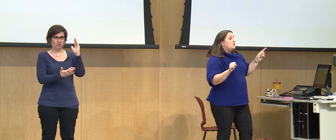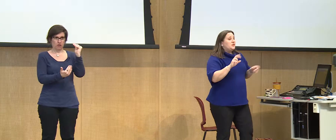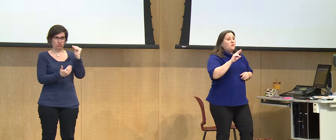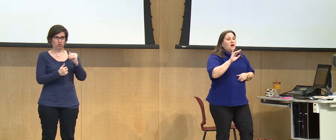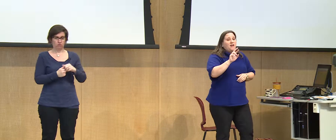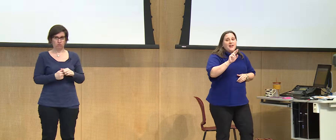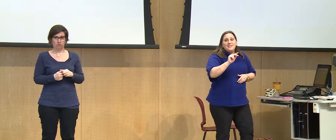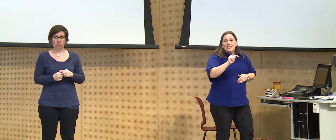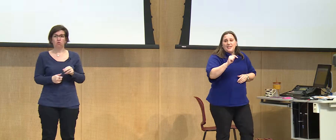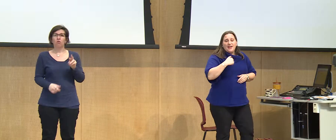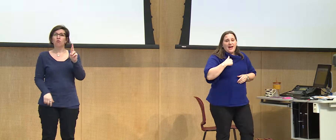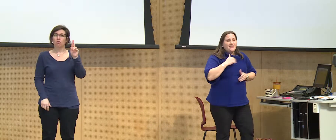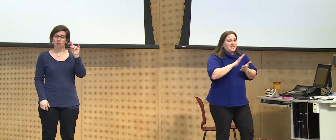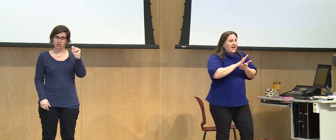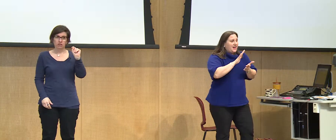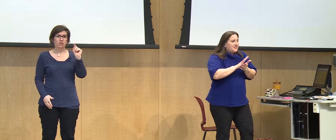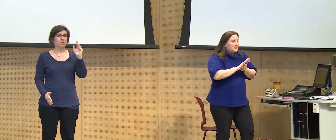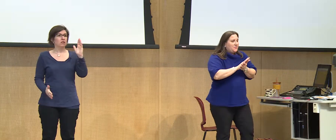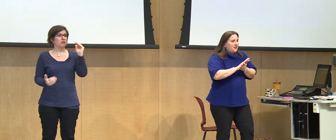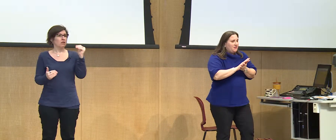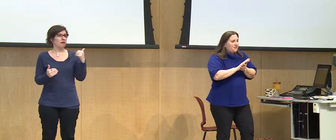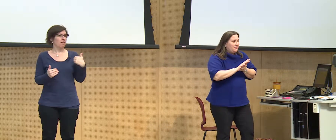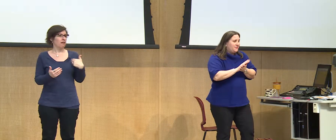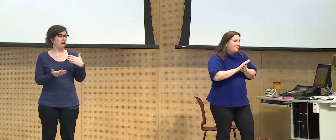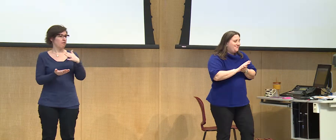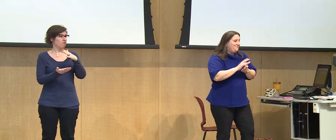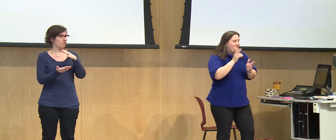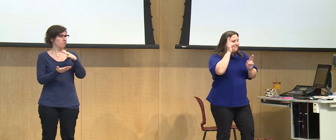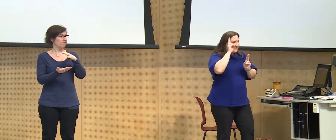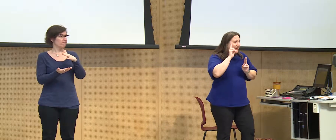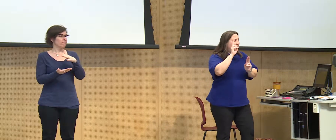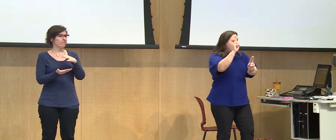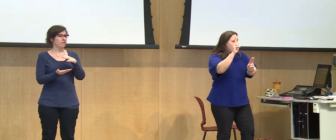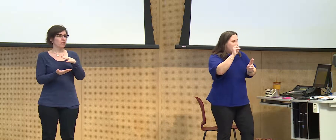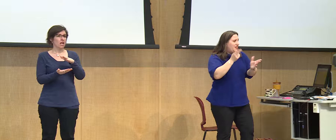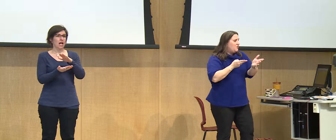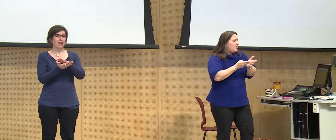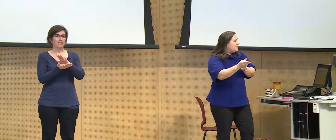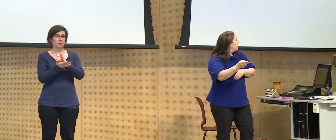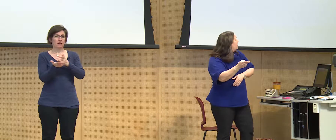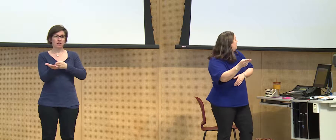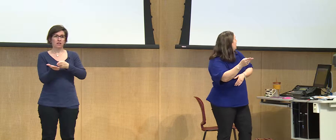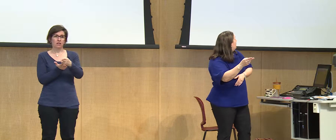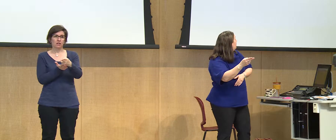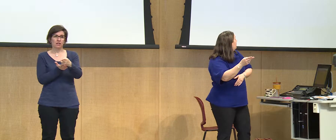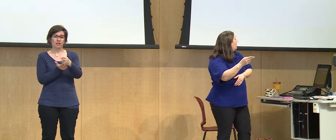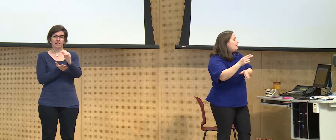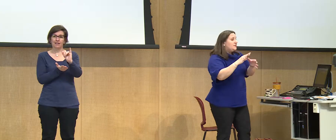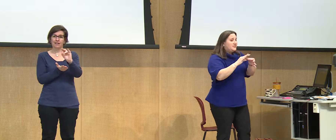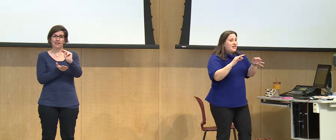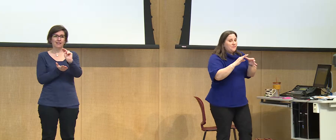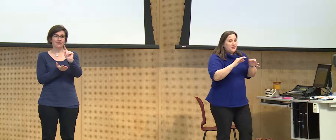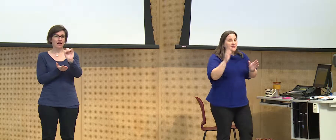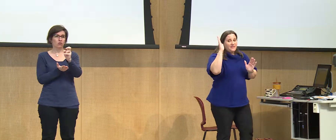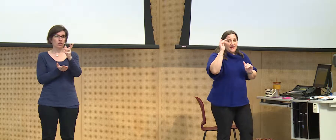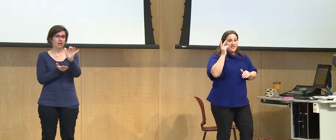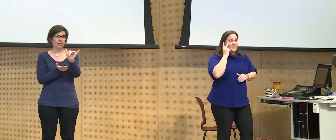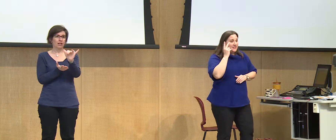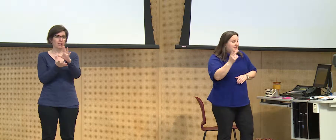So RIT has an academic integrity or integrity statement they expect to